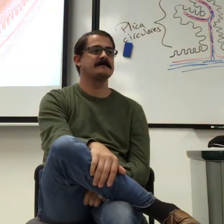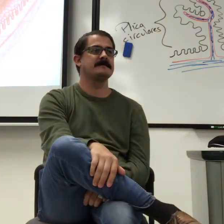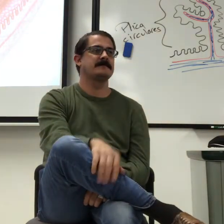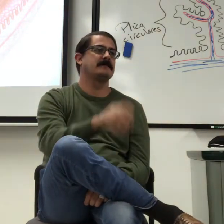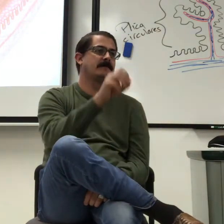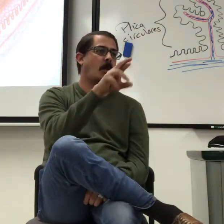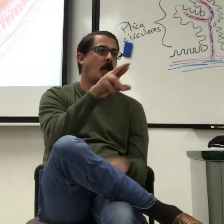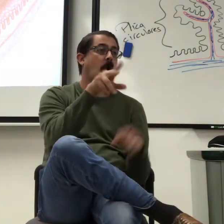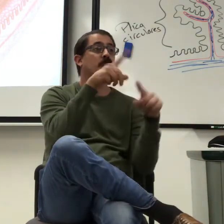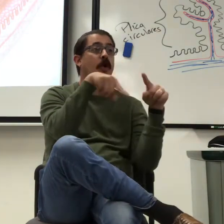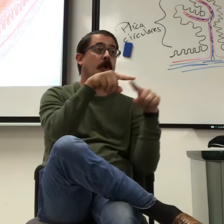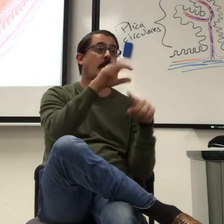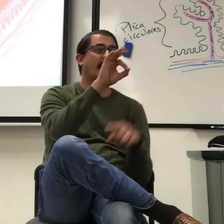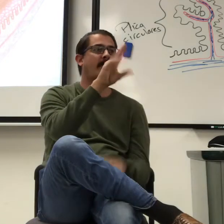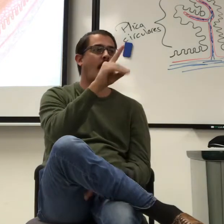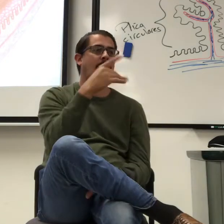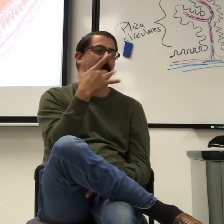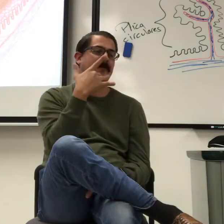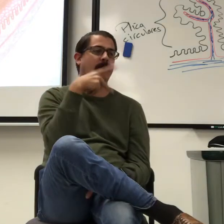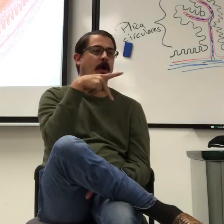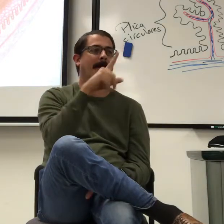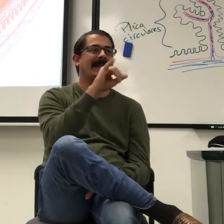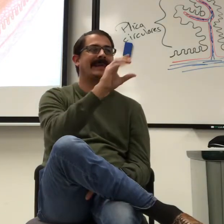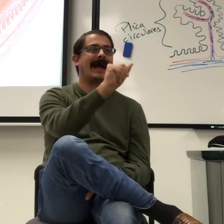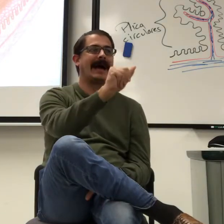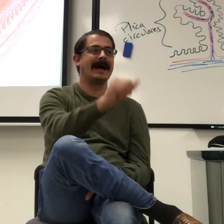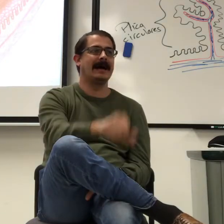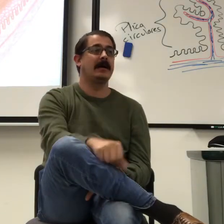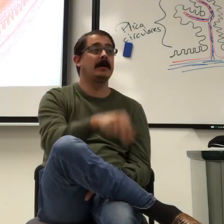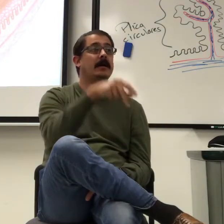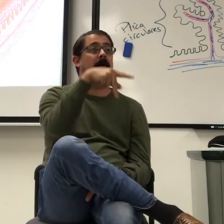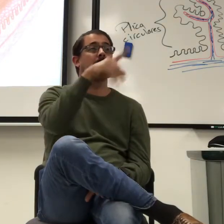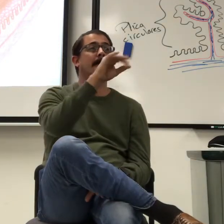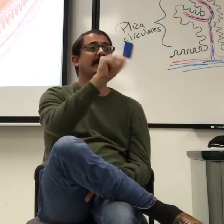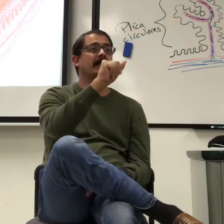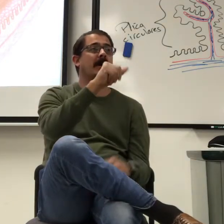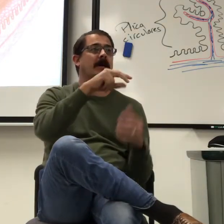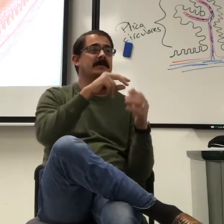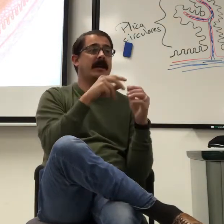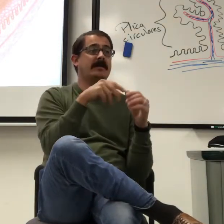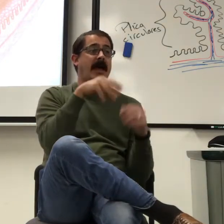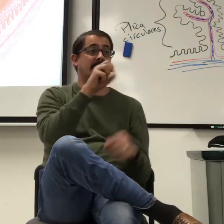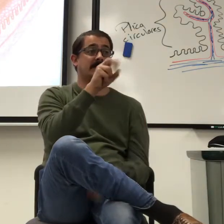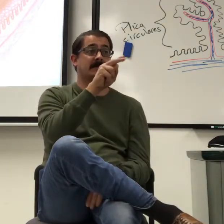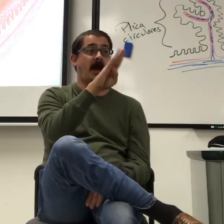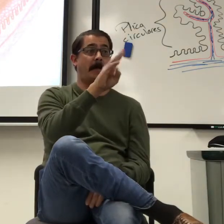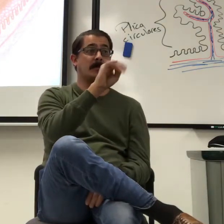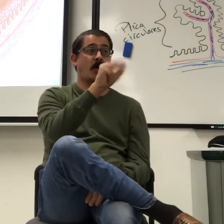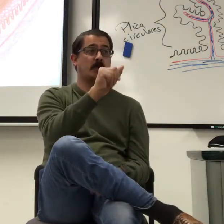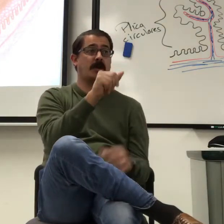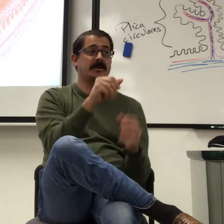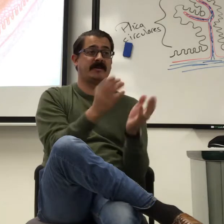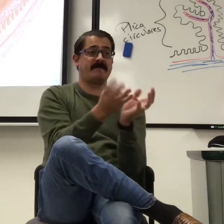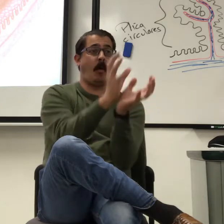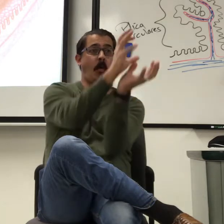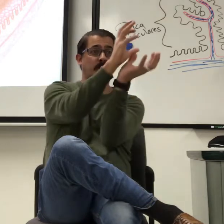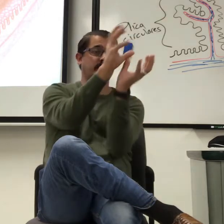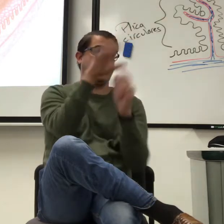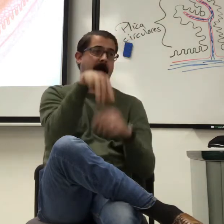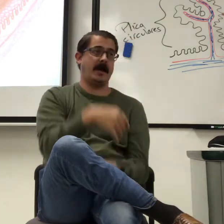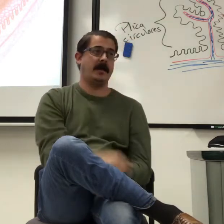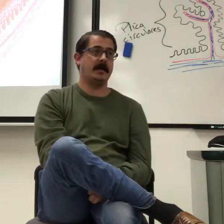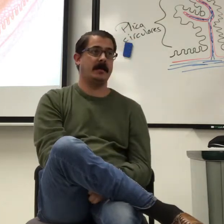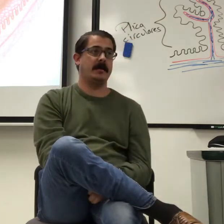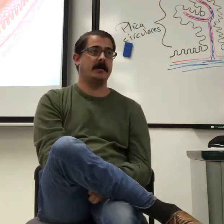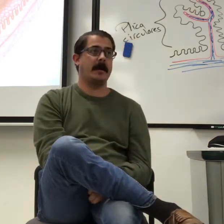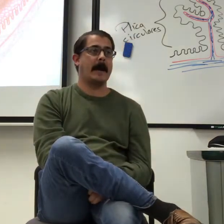because I like that better. And what you see is that plica is a folding of the submucosa, right? Because it goes all up in